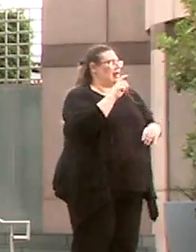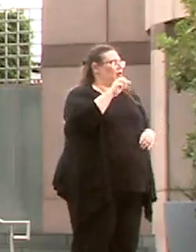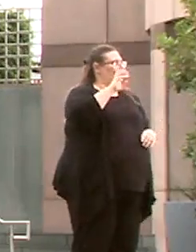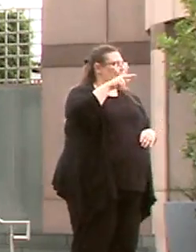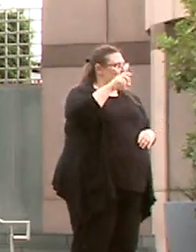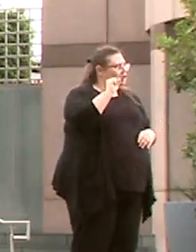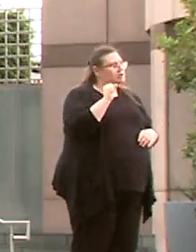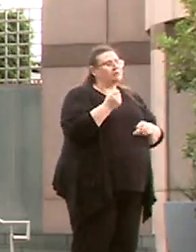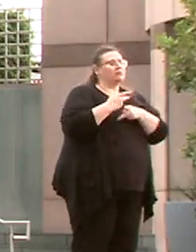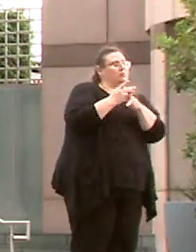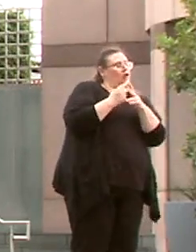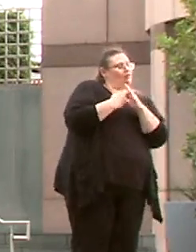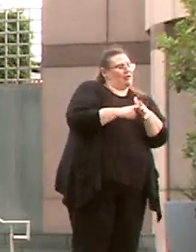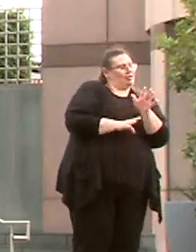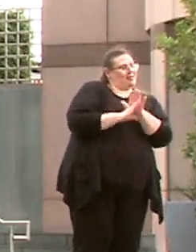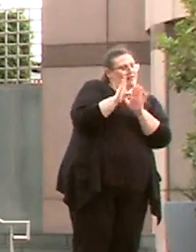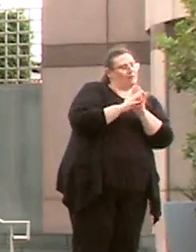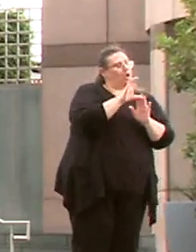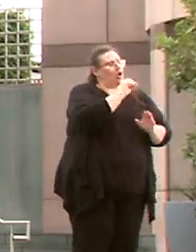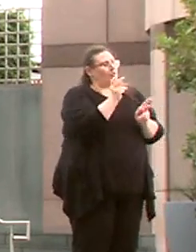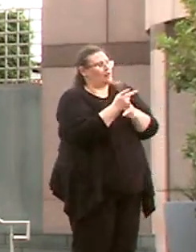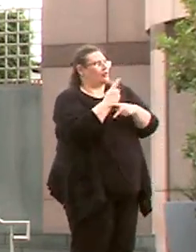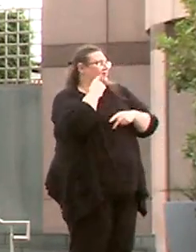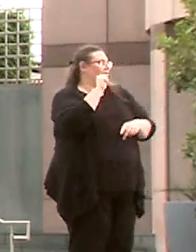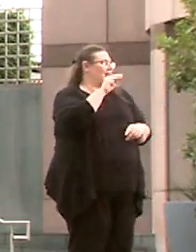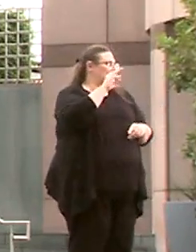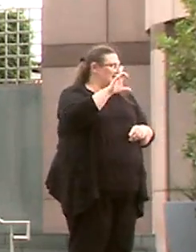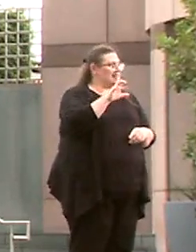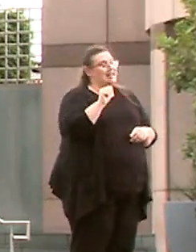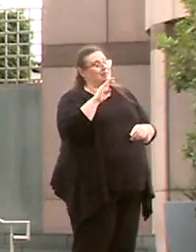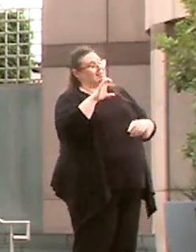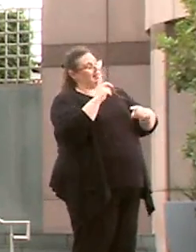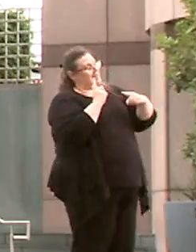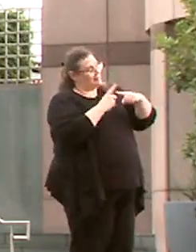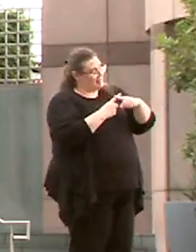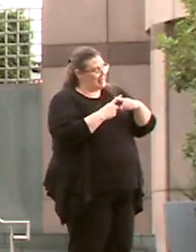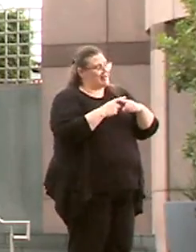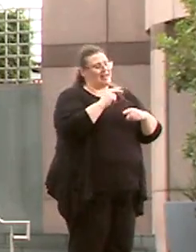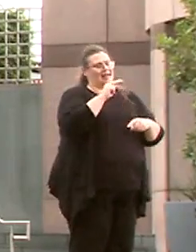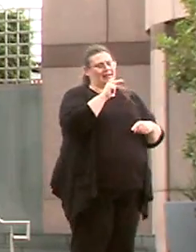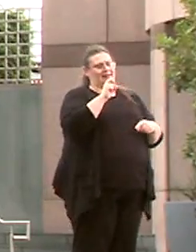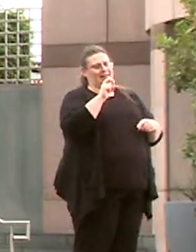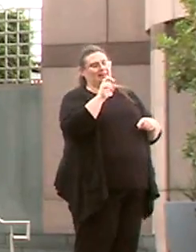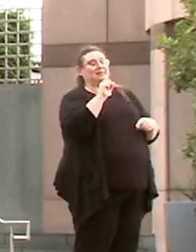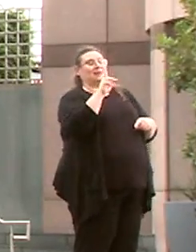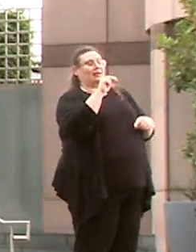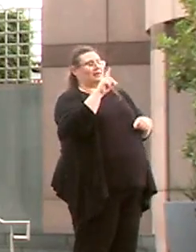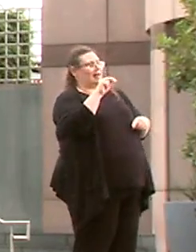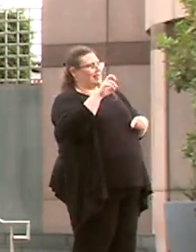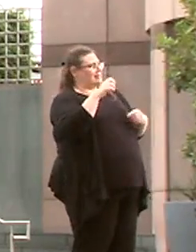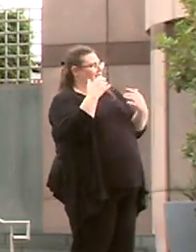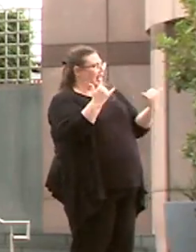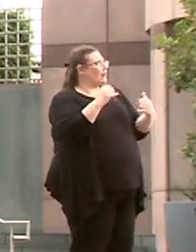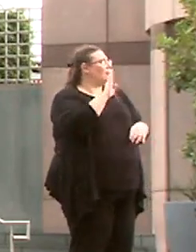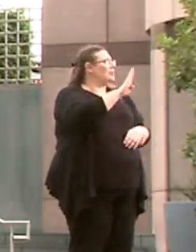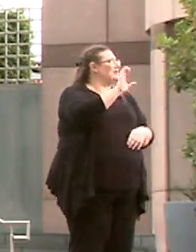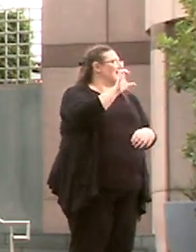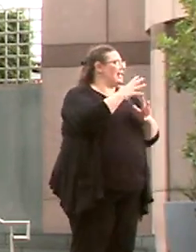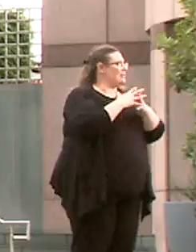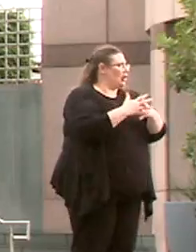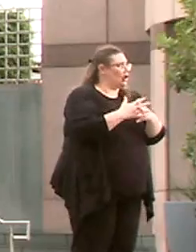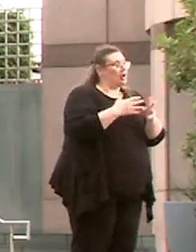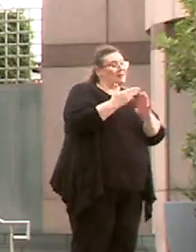overseeing original development and co-producers for AMC, AMC Plus, Sundance Now, and BBC America. Before